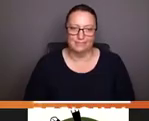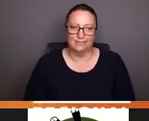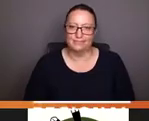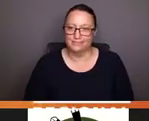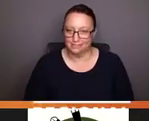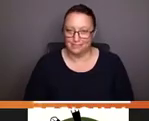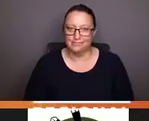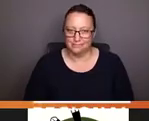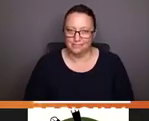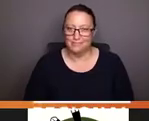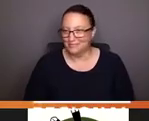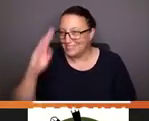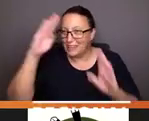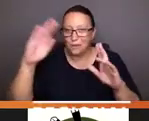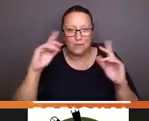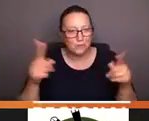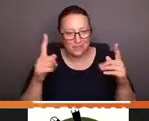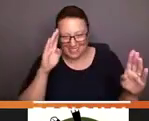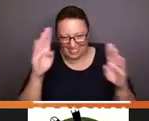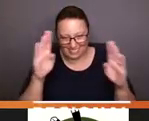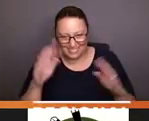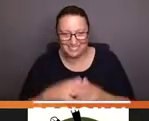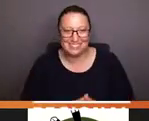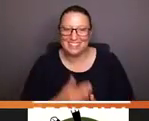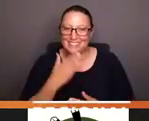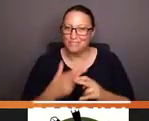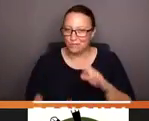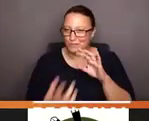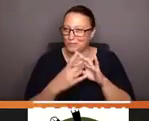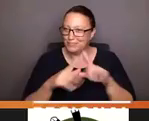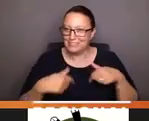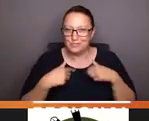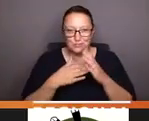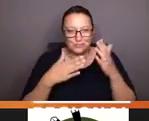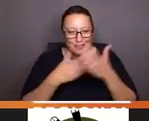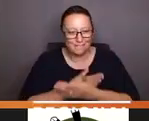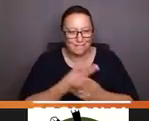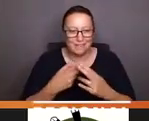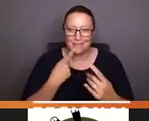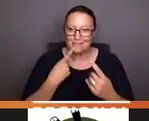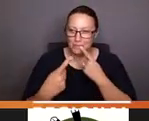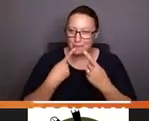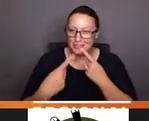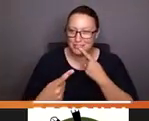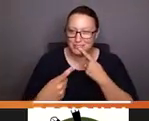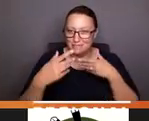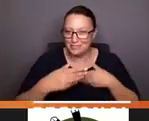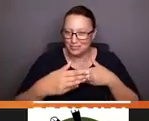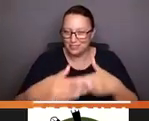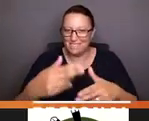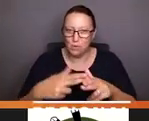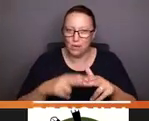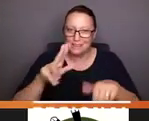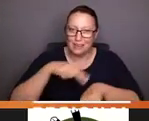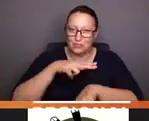Hey, hi everybody. Thank you for joining us for tonight's information session about the National Regional